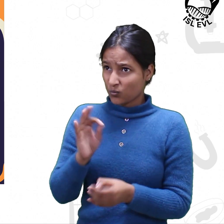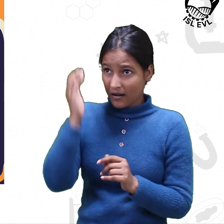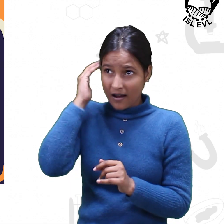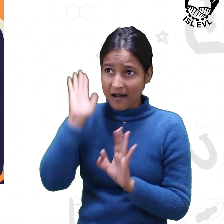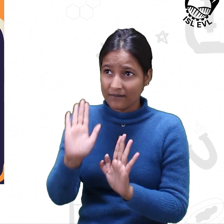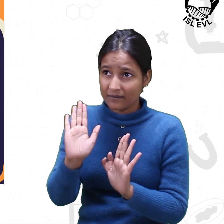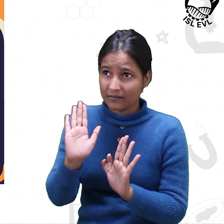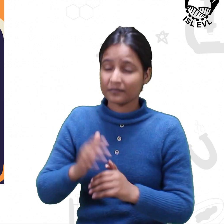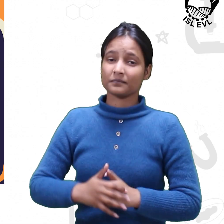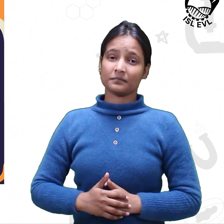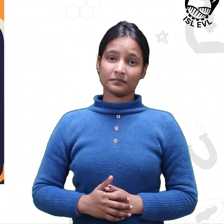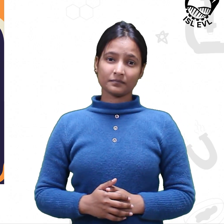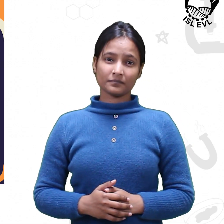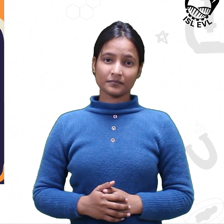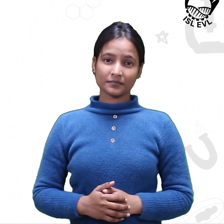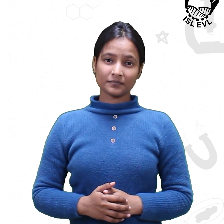memory?